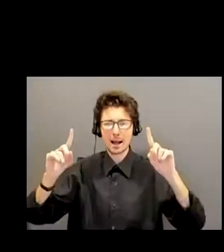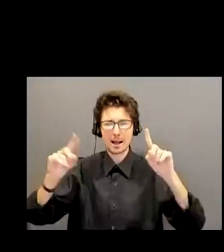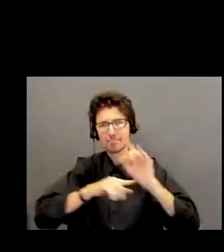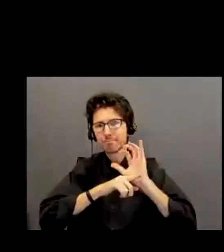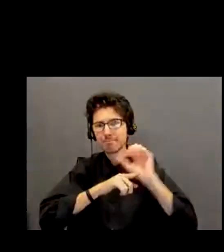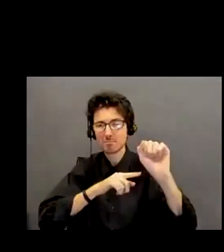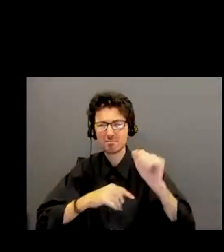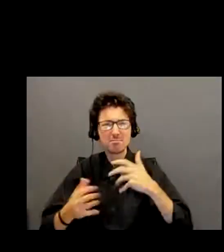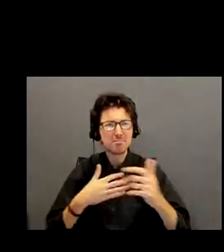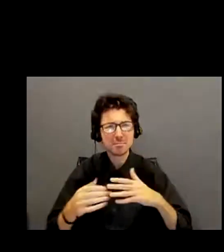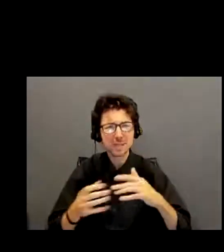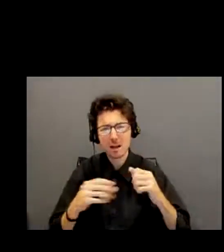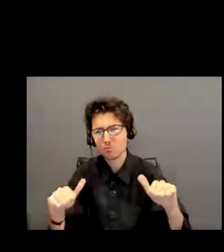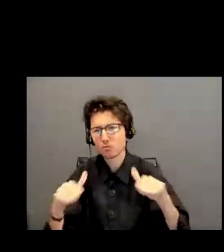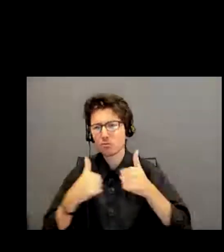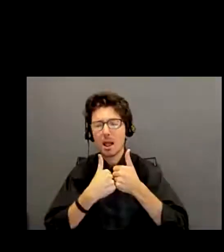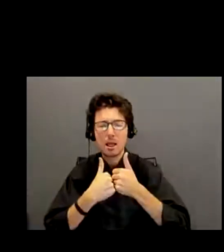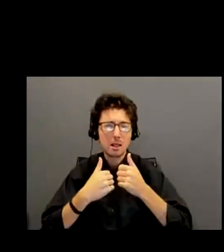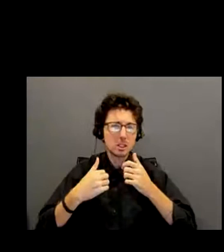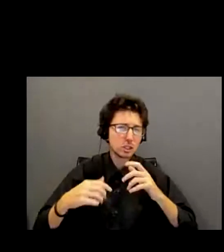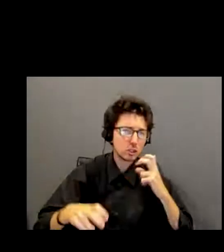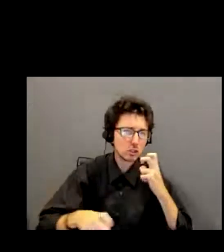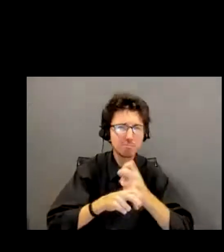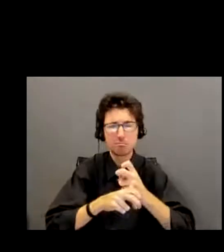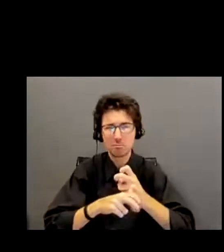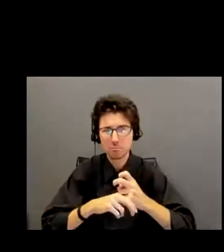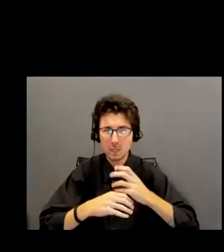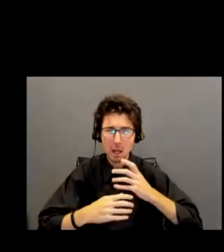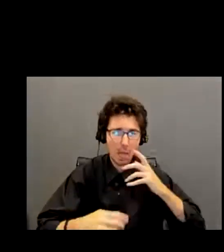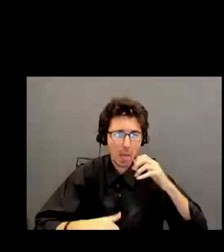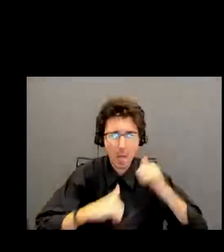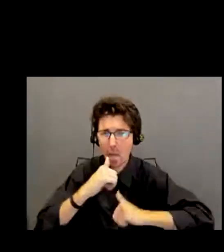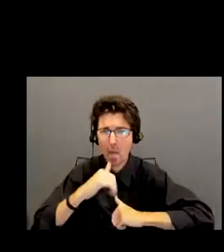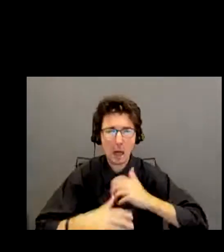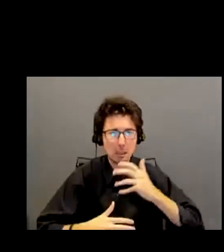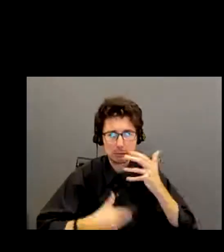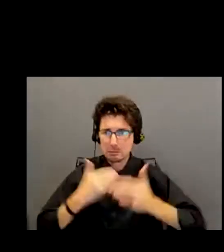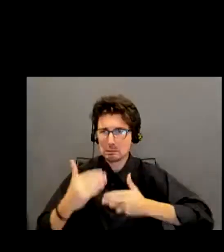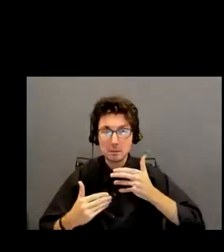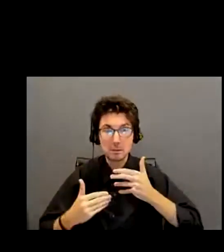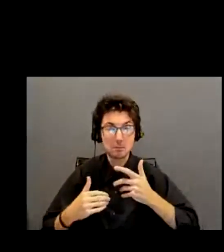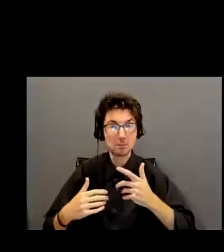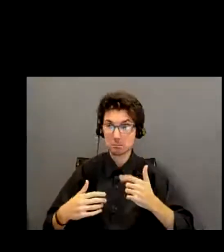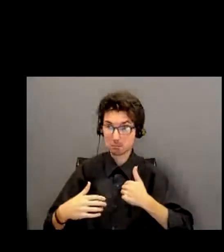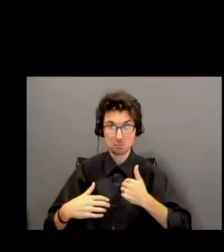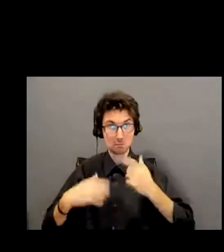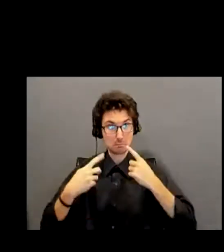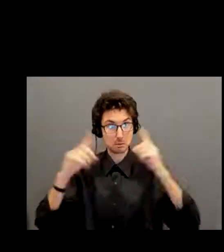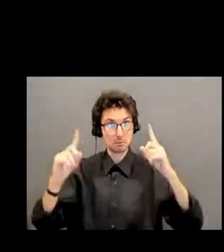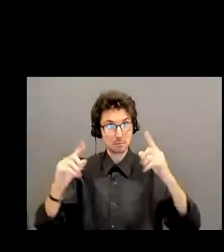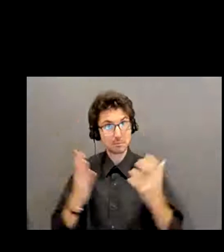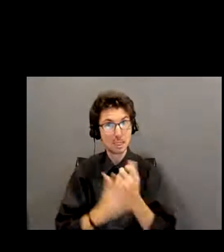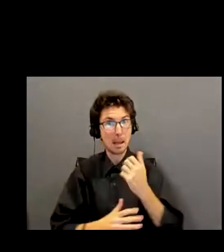difficulties of any kind whatsoever. They learn that if I have succeeded in achieving my goals